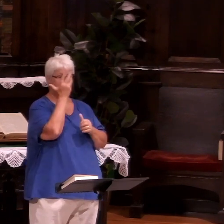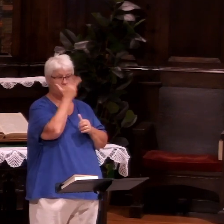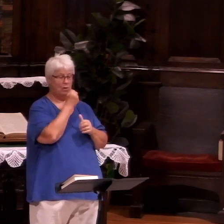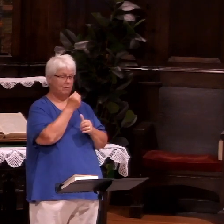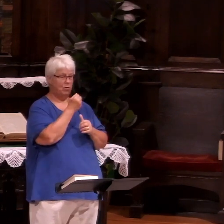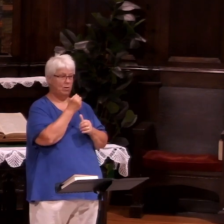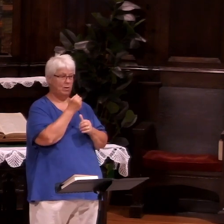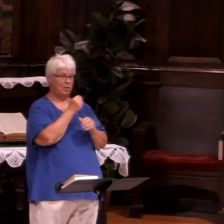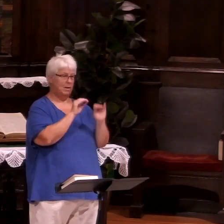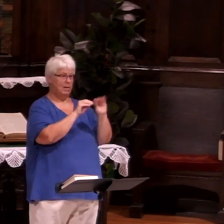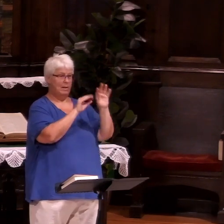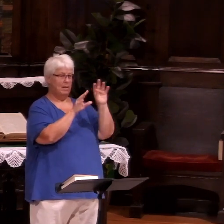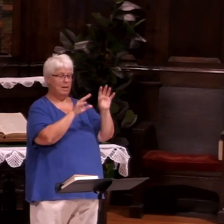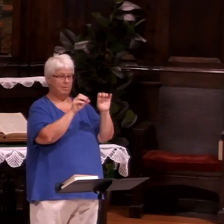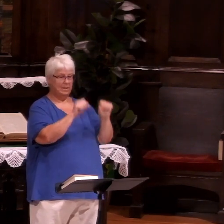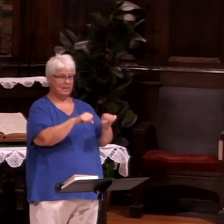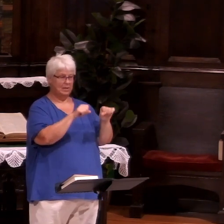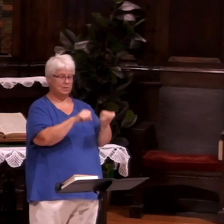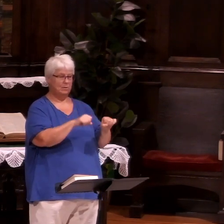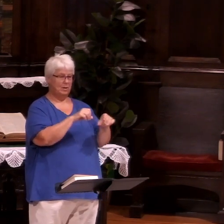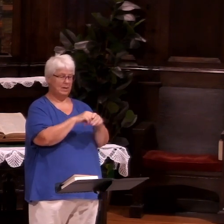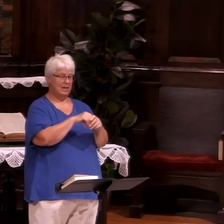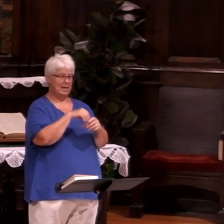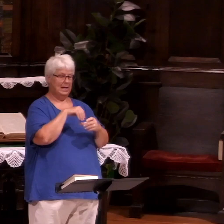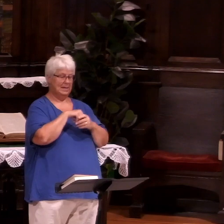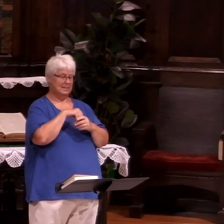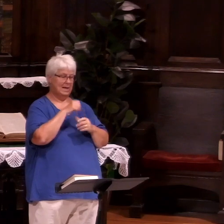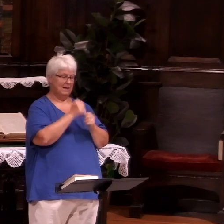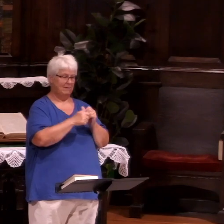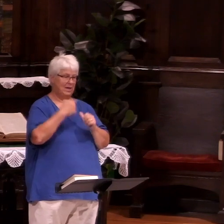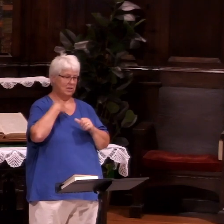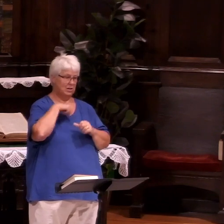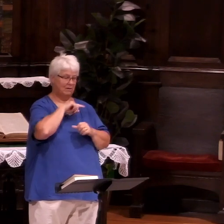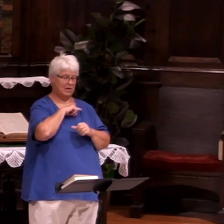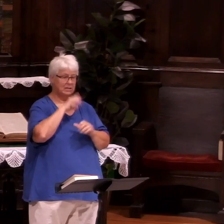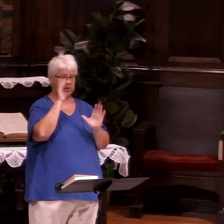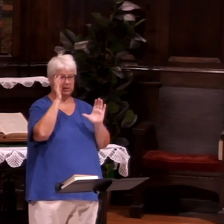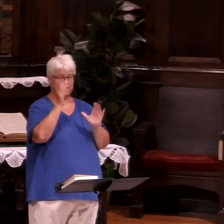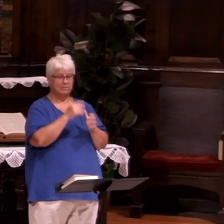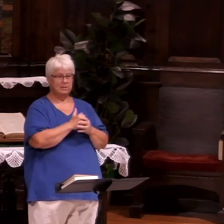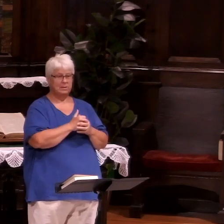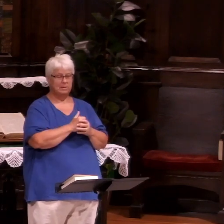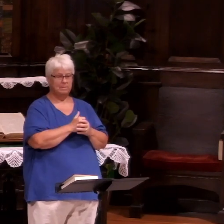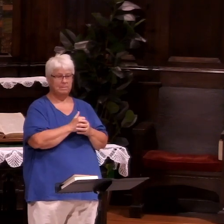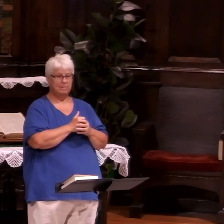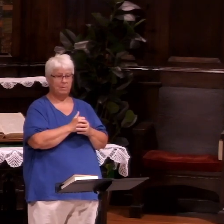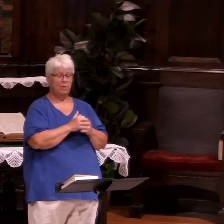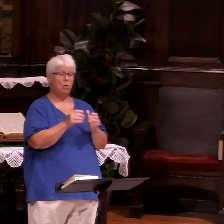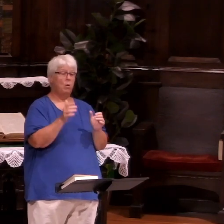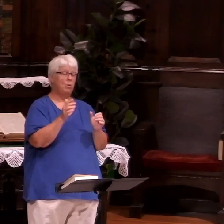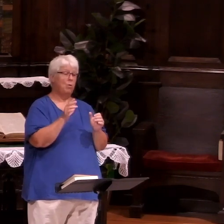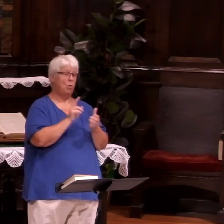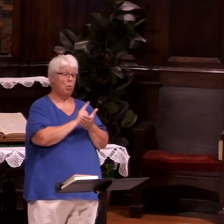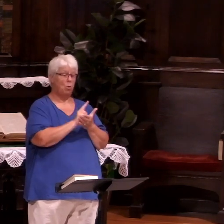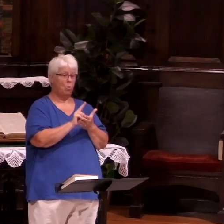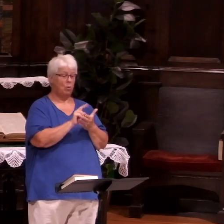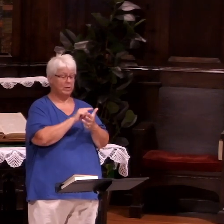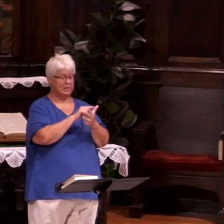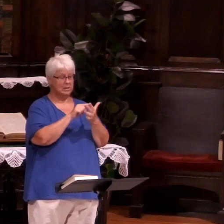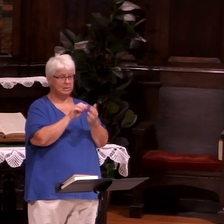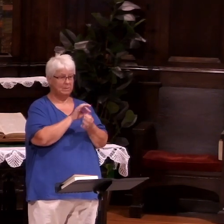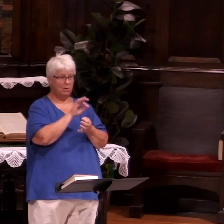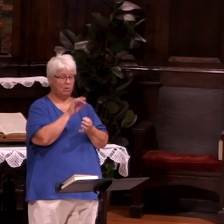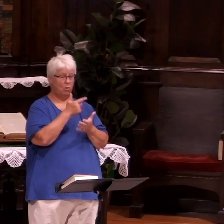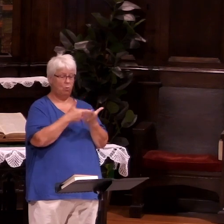gorgeous pyrotechnic potential inside of each of us, it seems that the holy trinity of